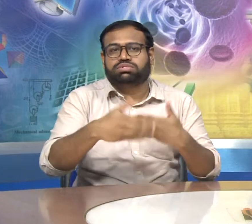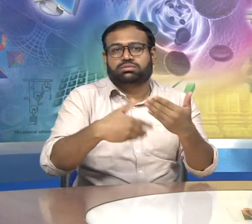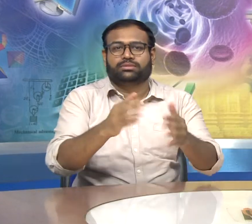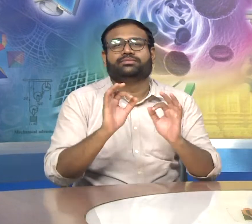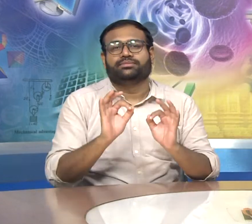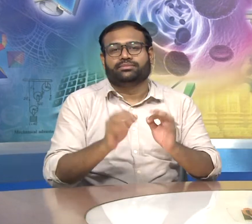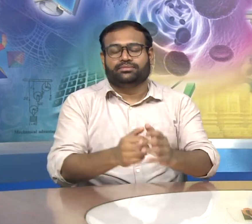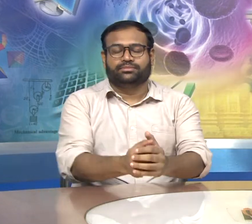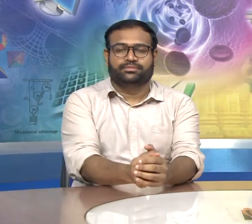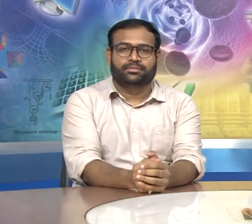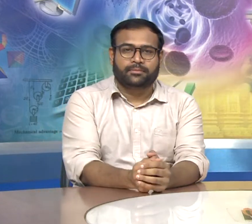etc.